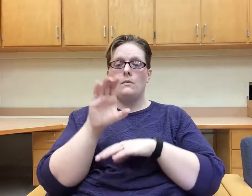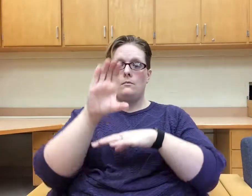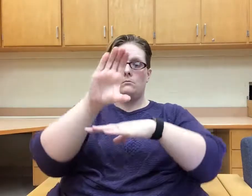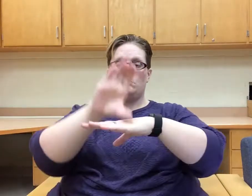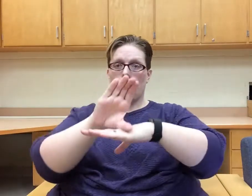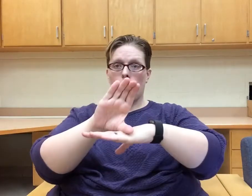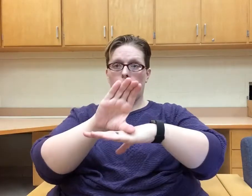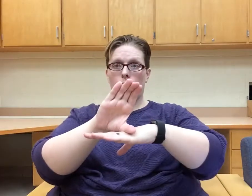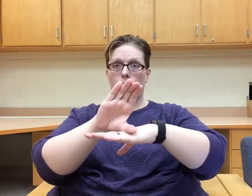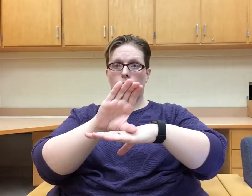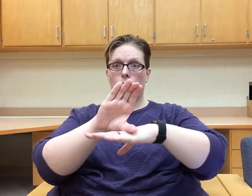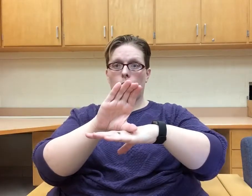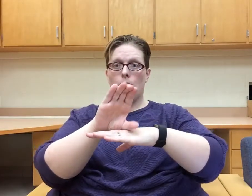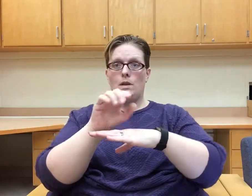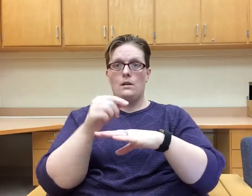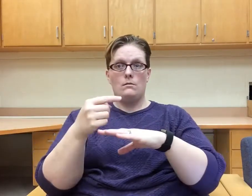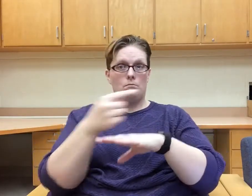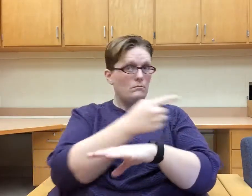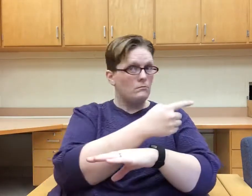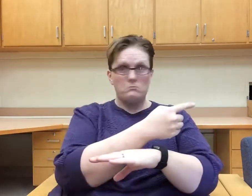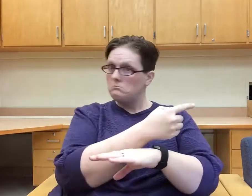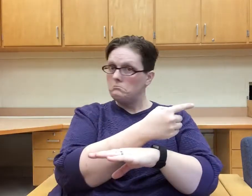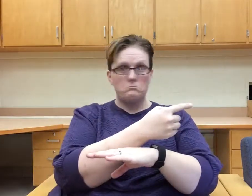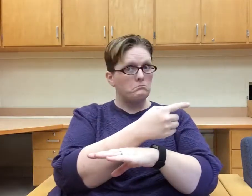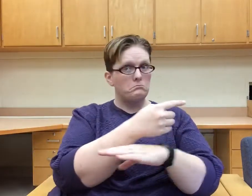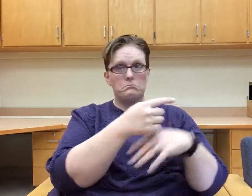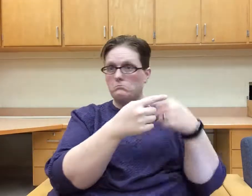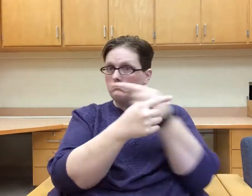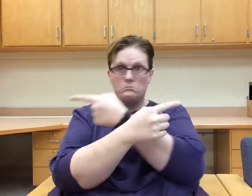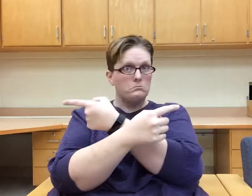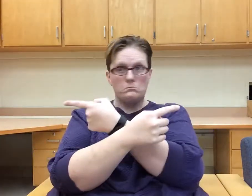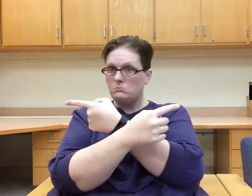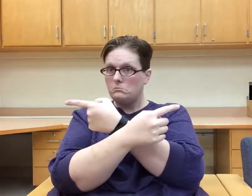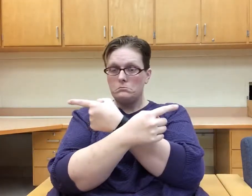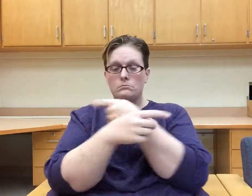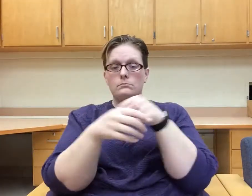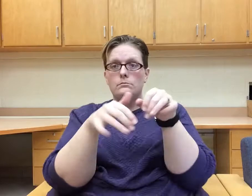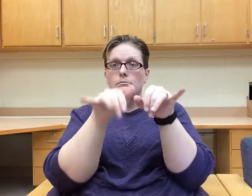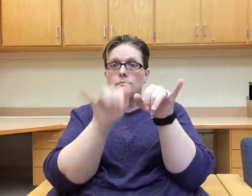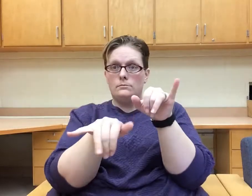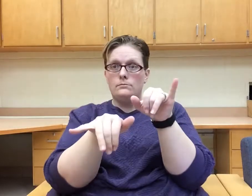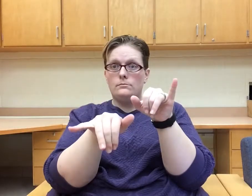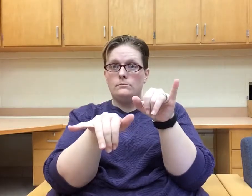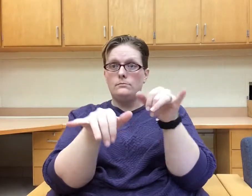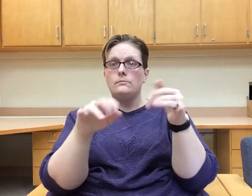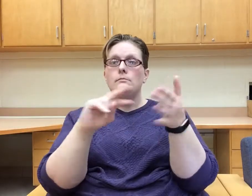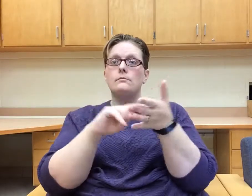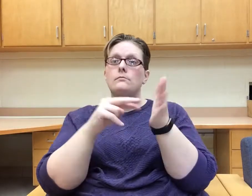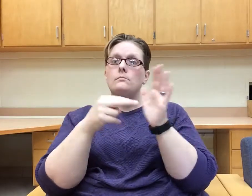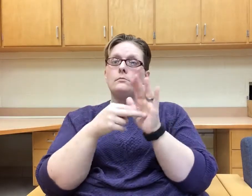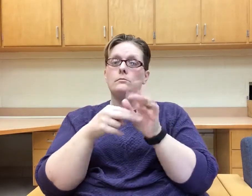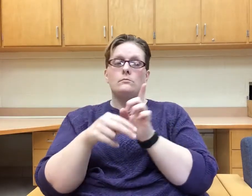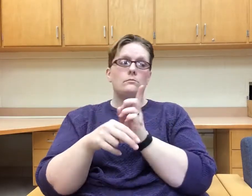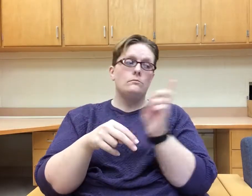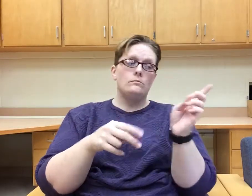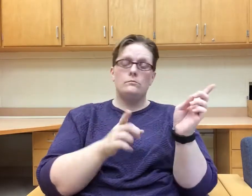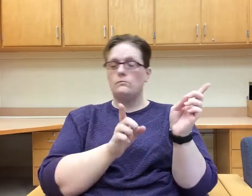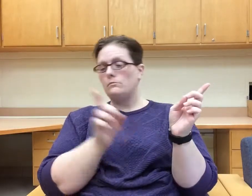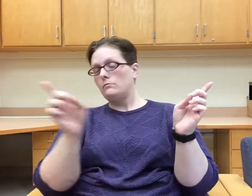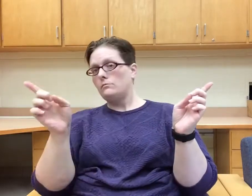So suppose you put the box on the table. It's not going to the left and it's not going to the right. It's simply staying put. That